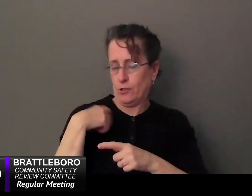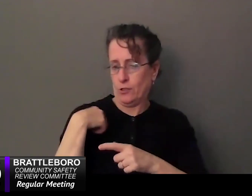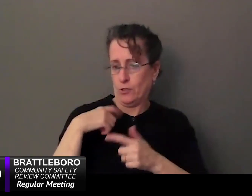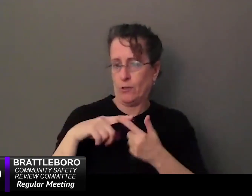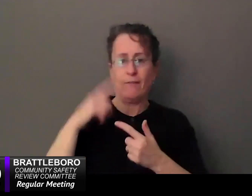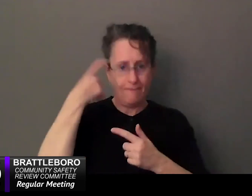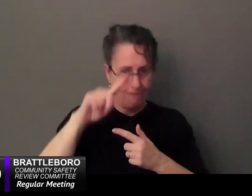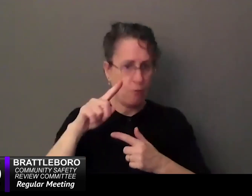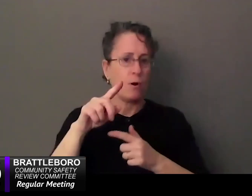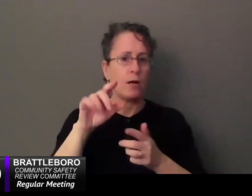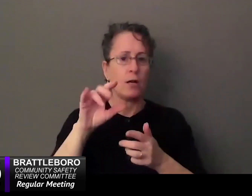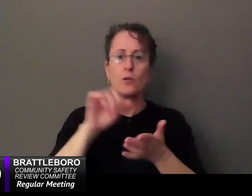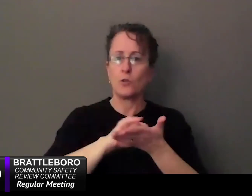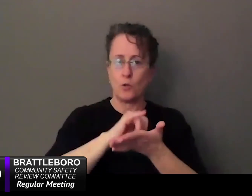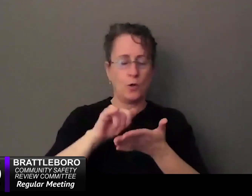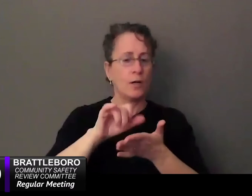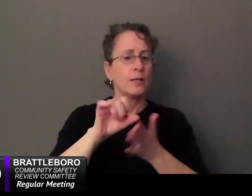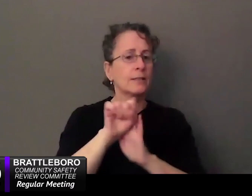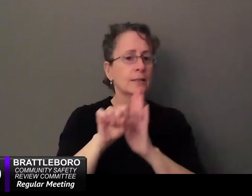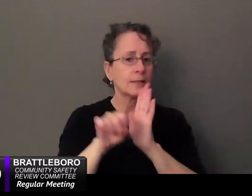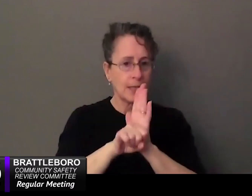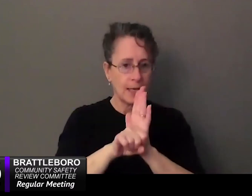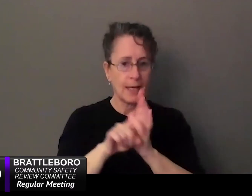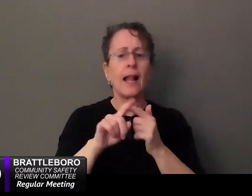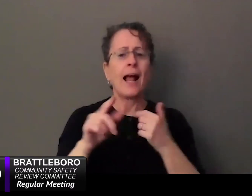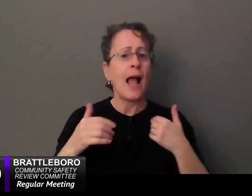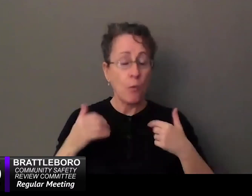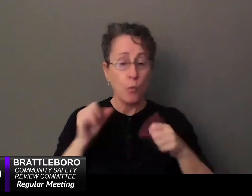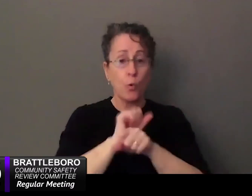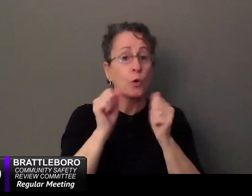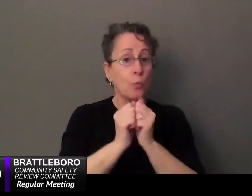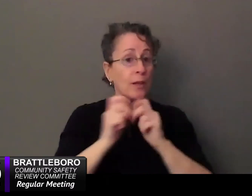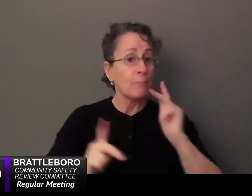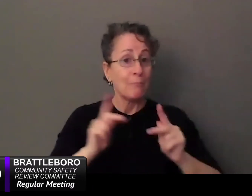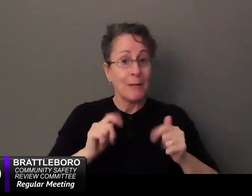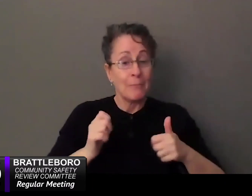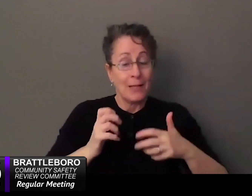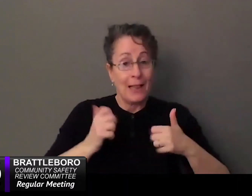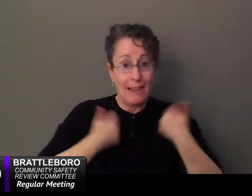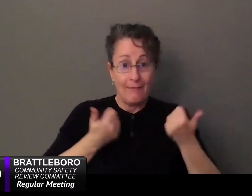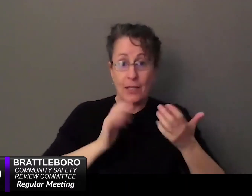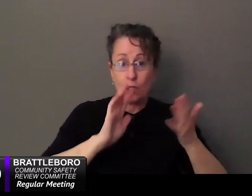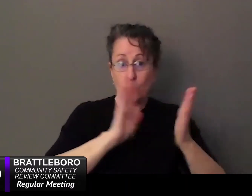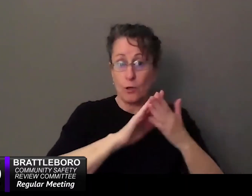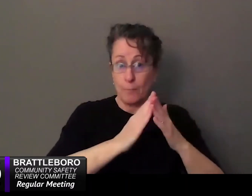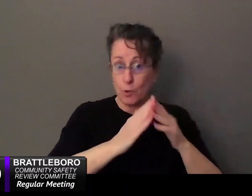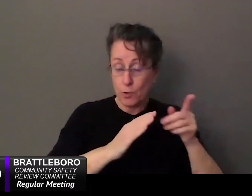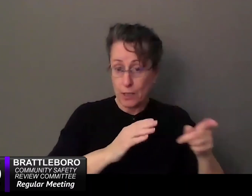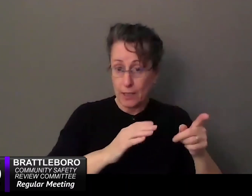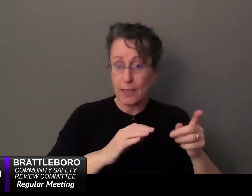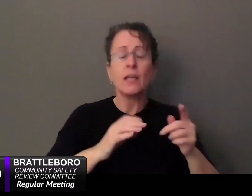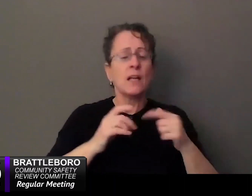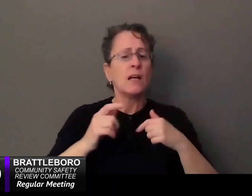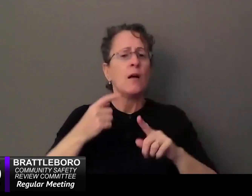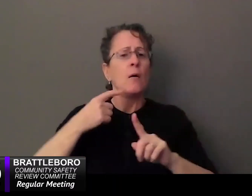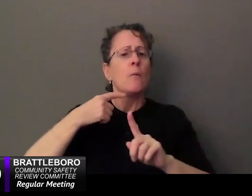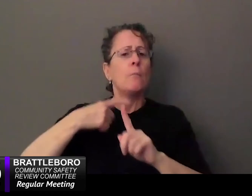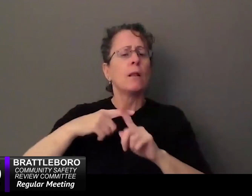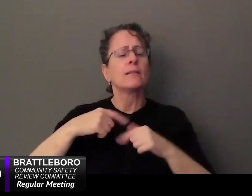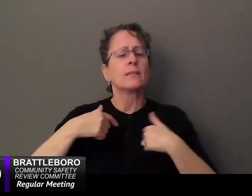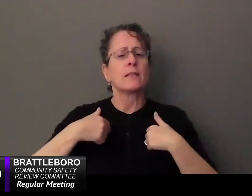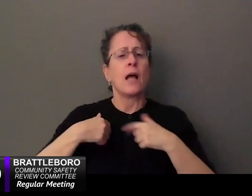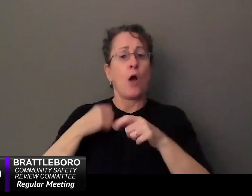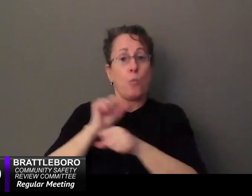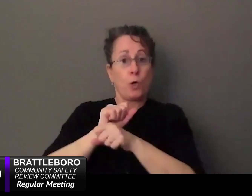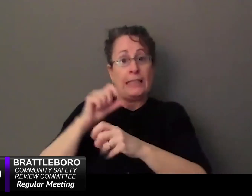York, and a field caseload, and was an employee relations officer in that agency. So I